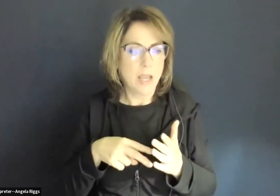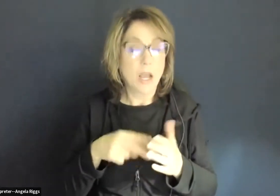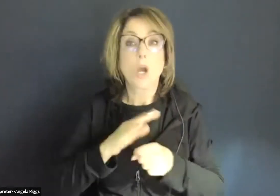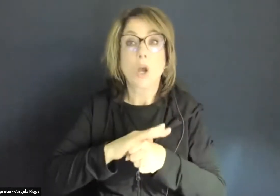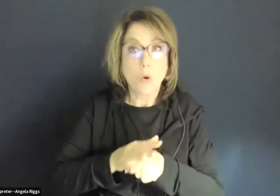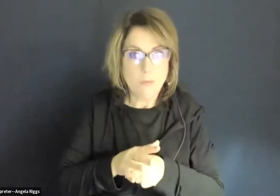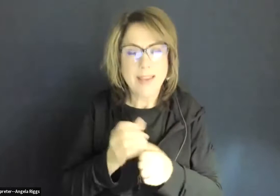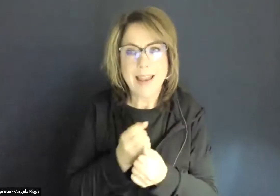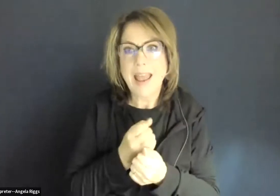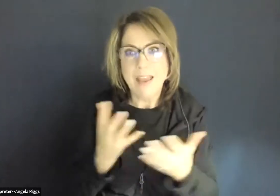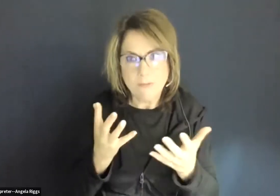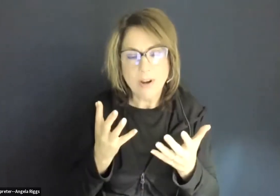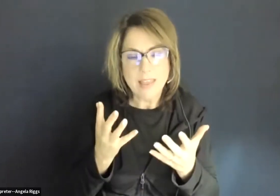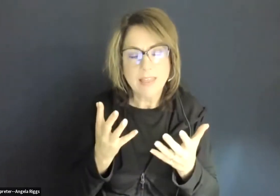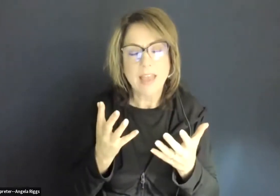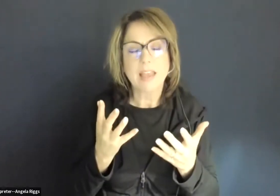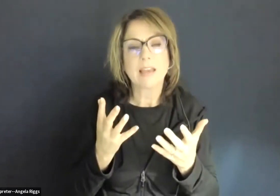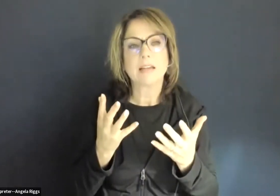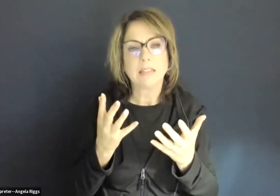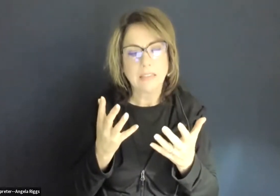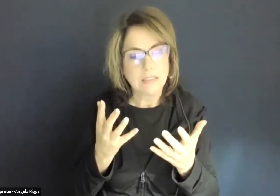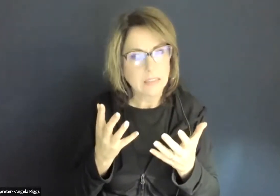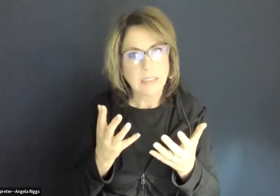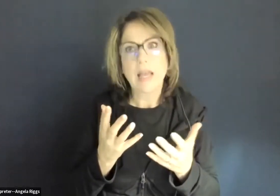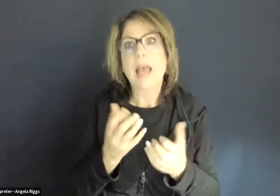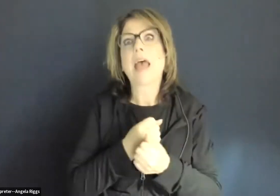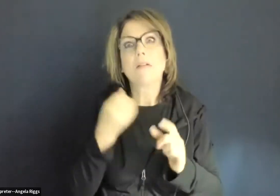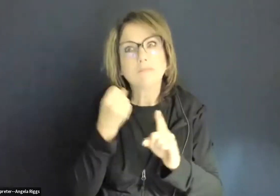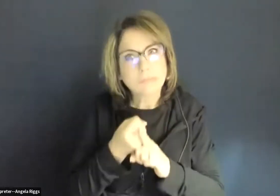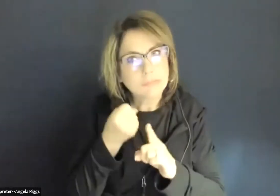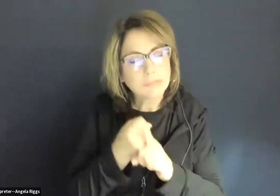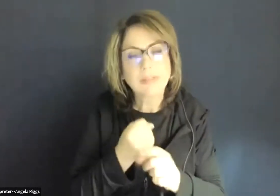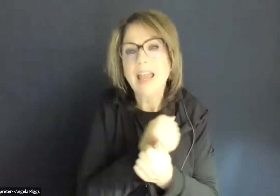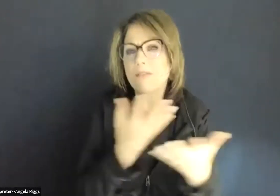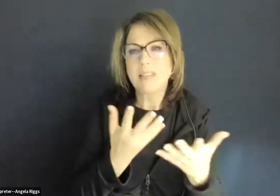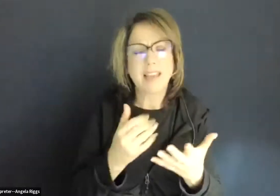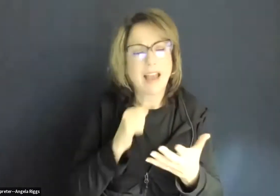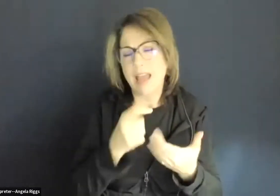everything, comma, so don't even try to do community things anymore.